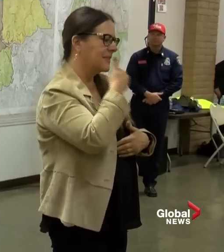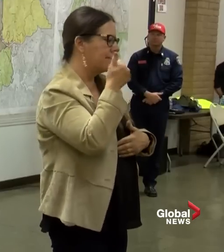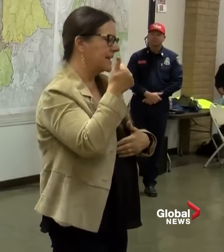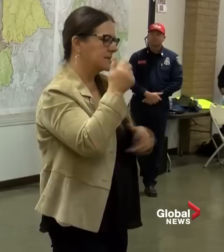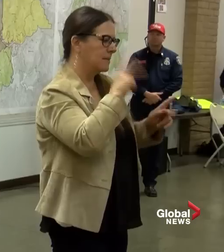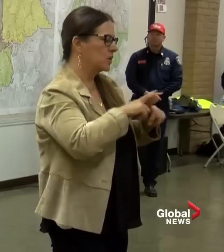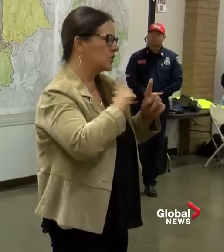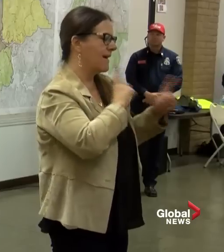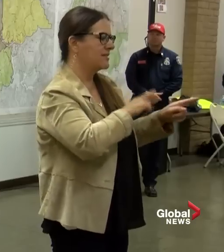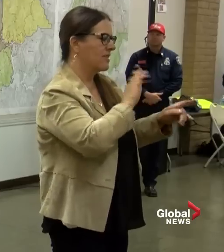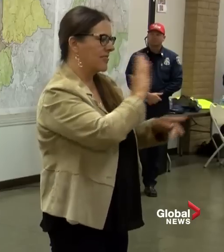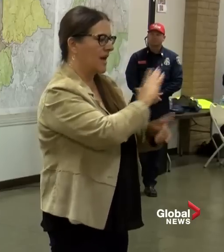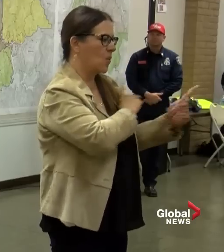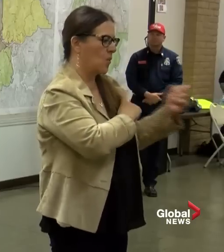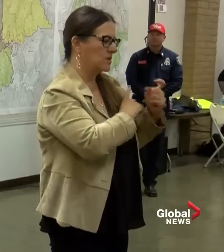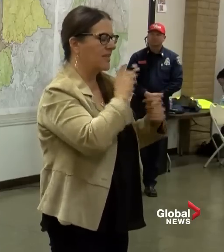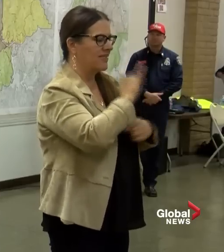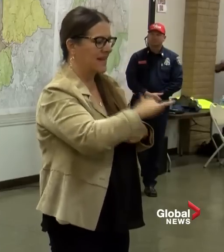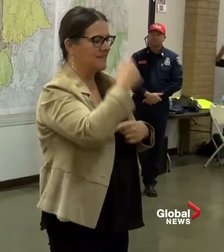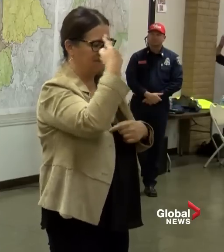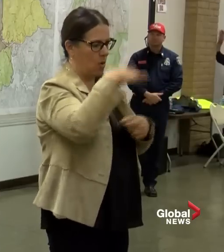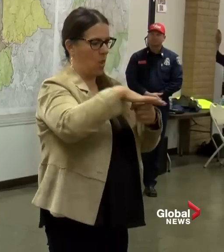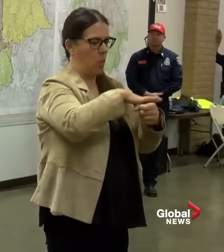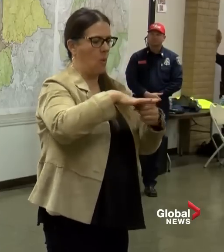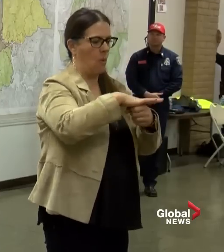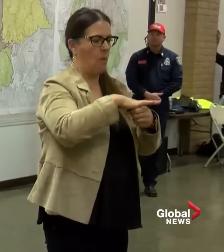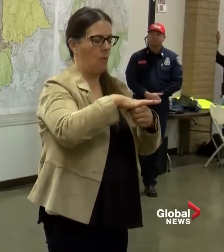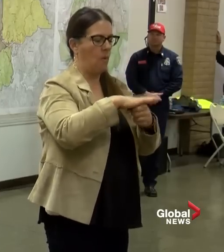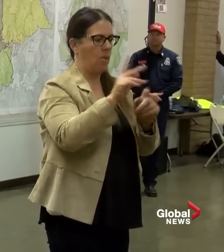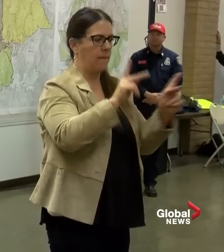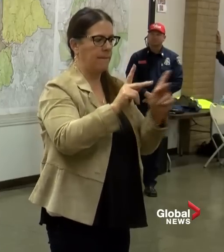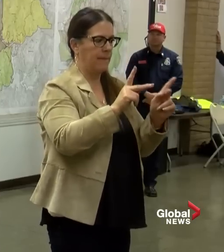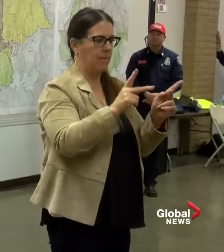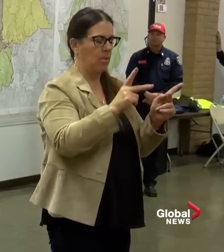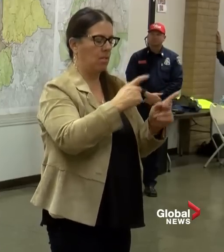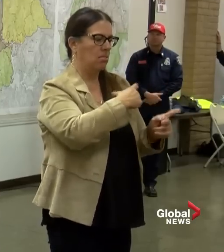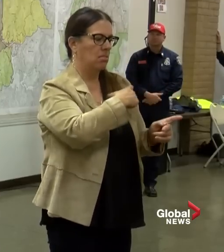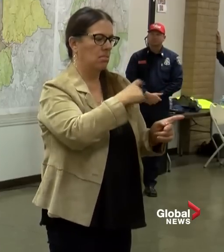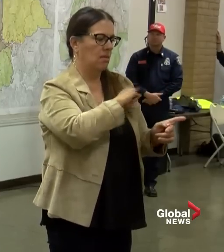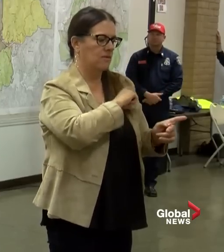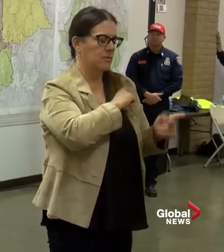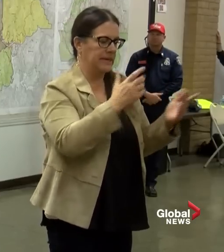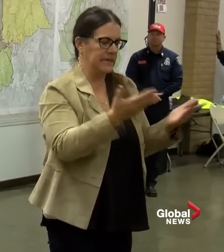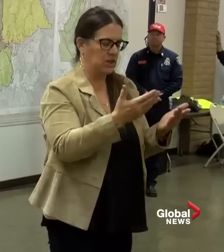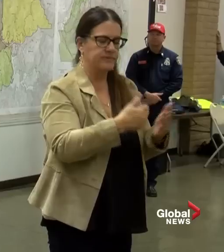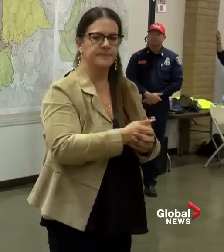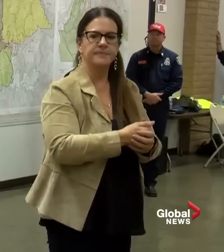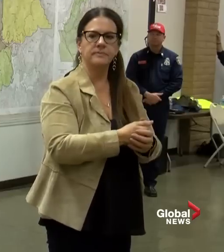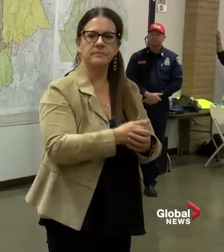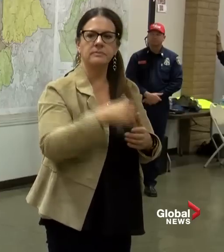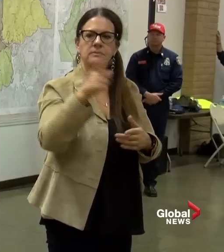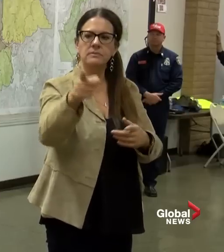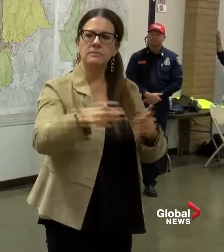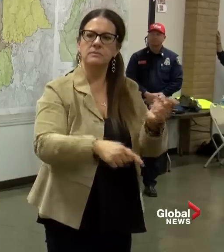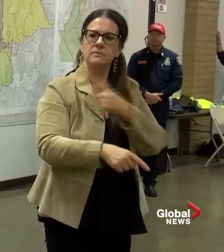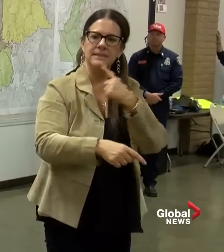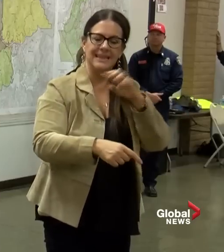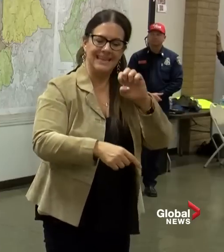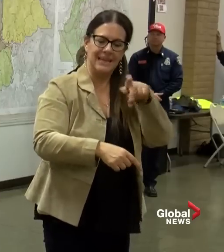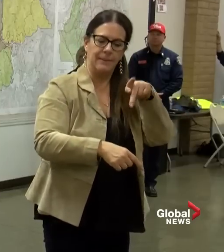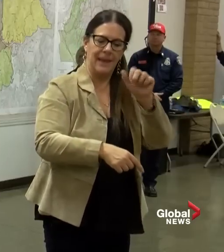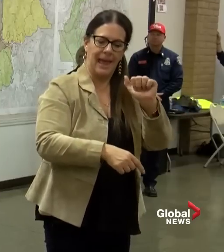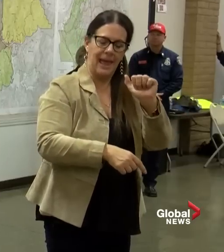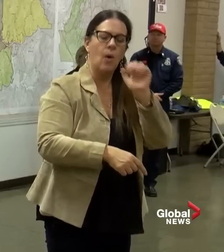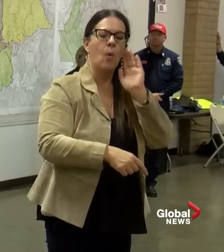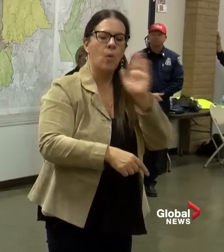to speak to that. That'd be a question more for local officials. Just one clarification. I said earlier that the EPA will start removing